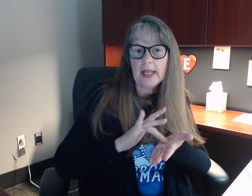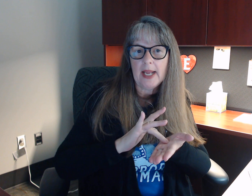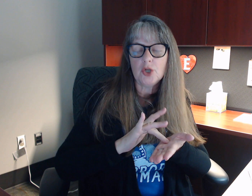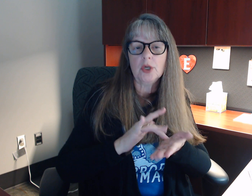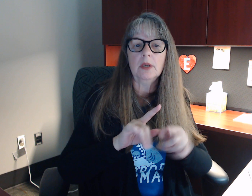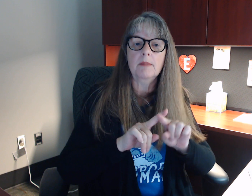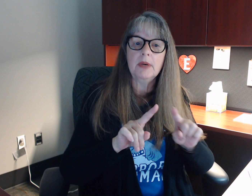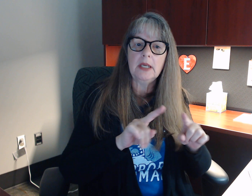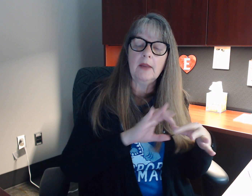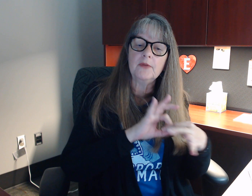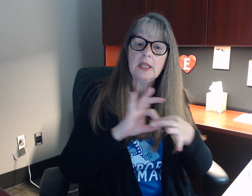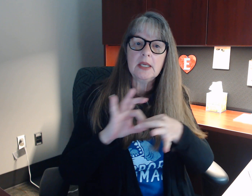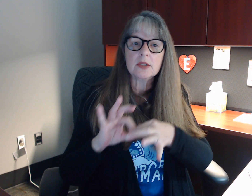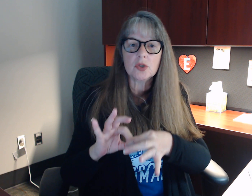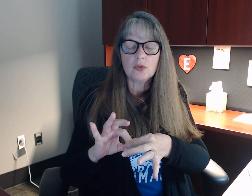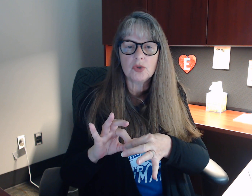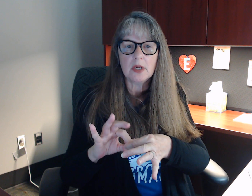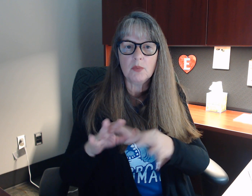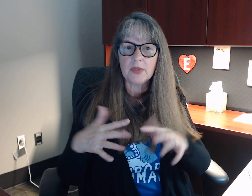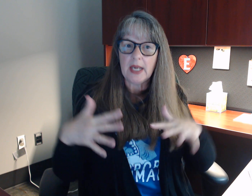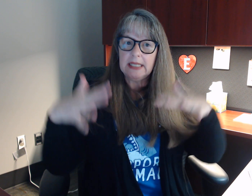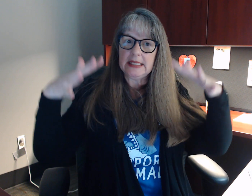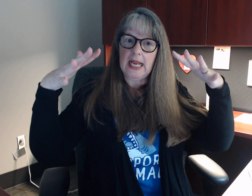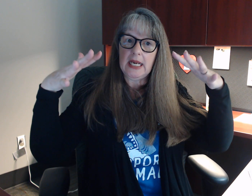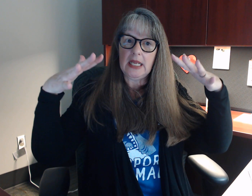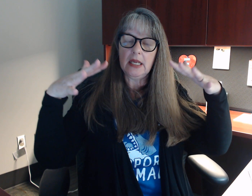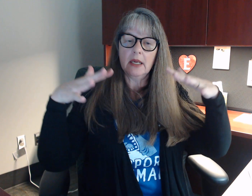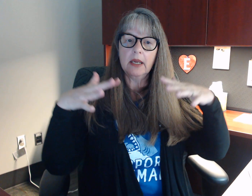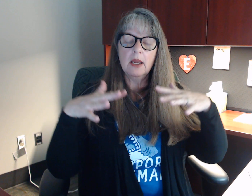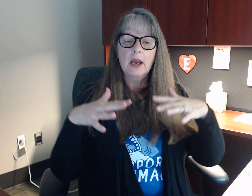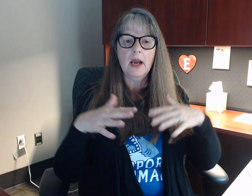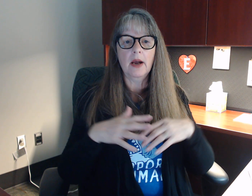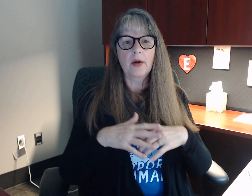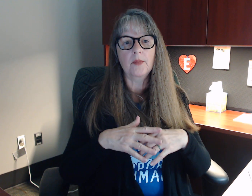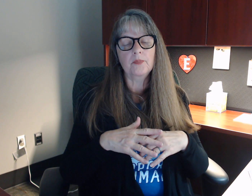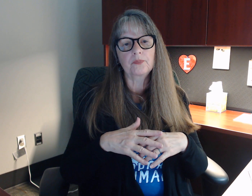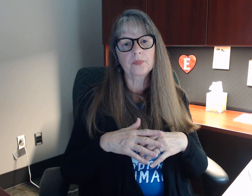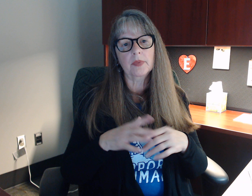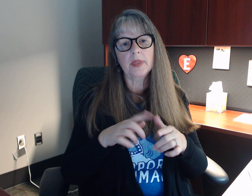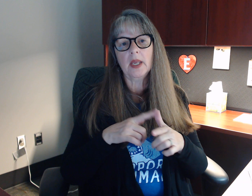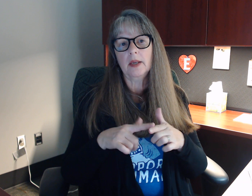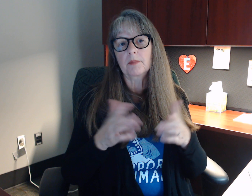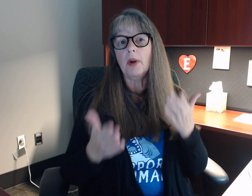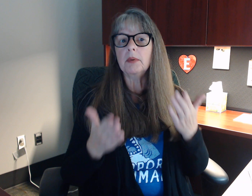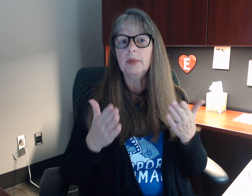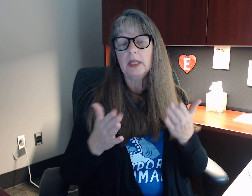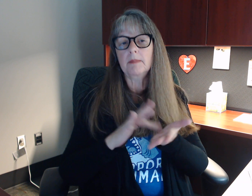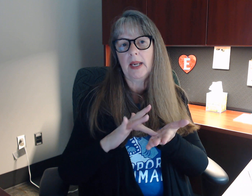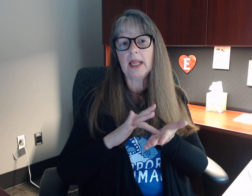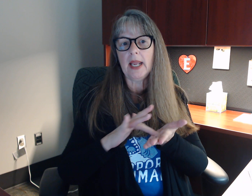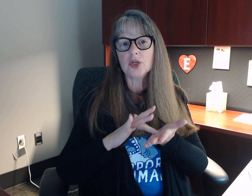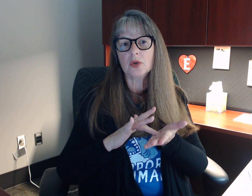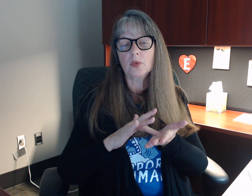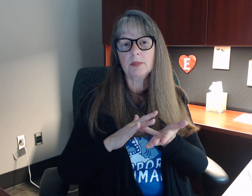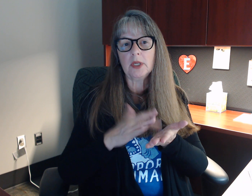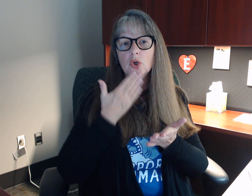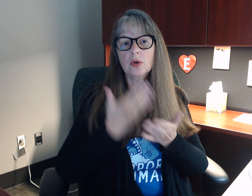medication. But if it is associated with that anxiety, then probably medication would be good